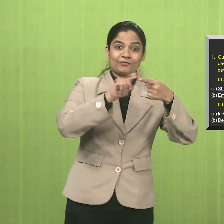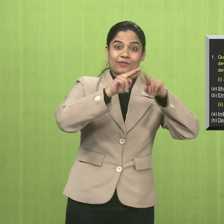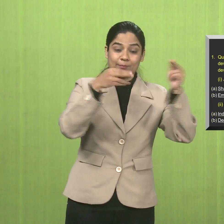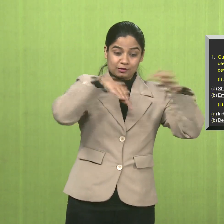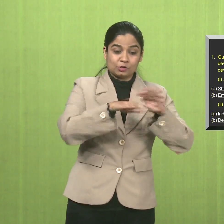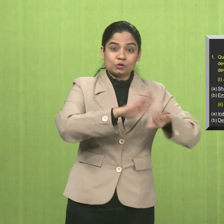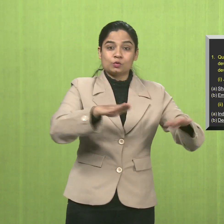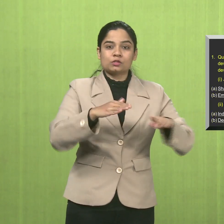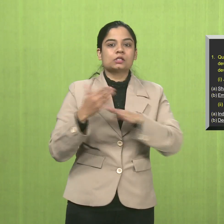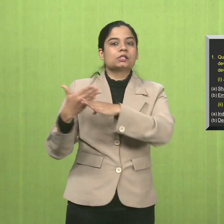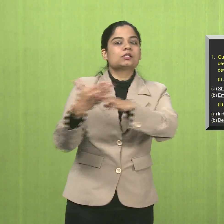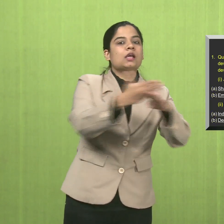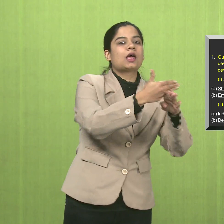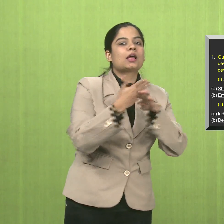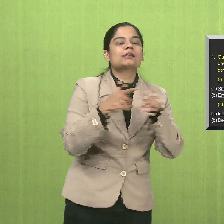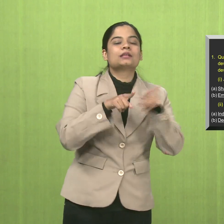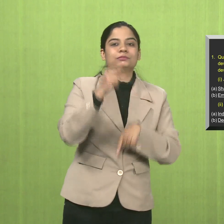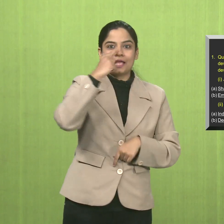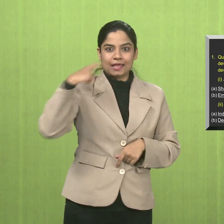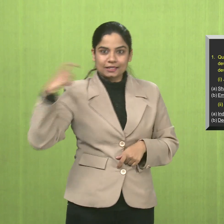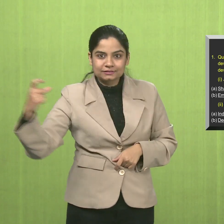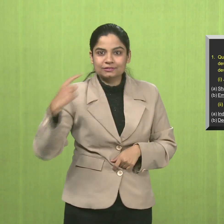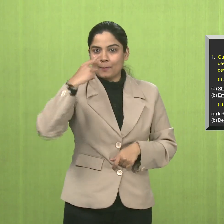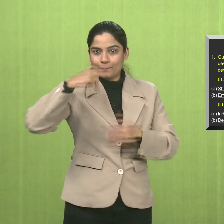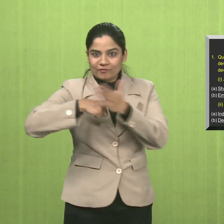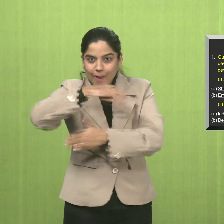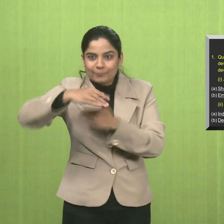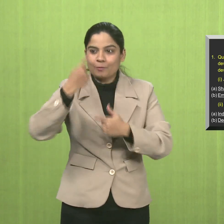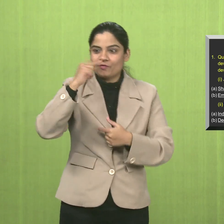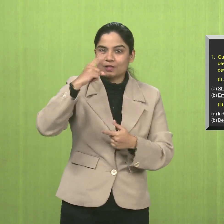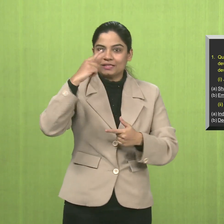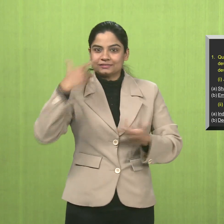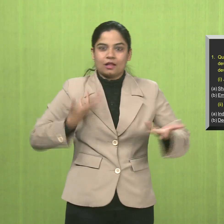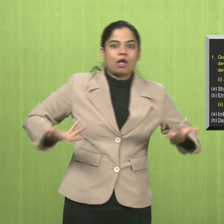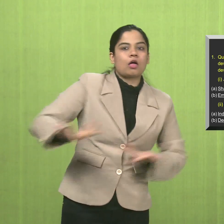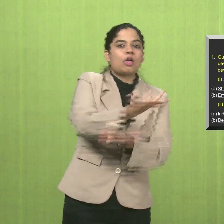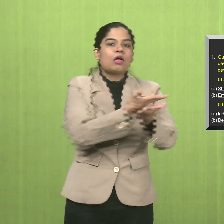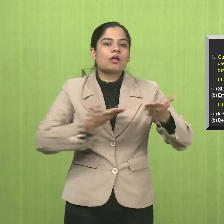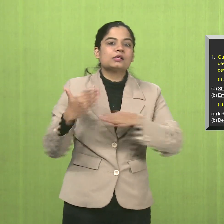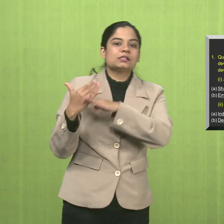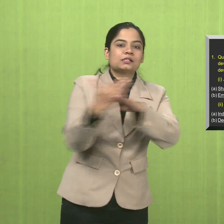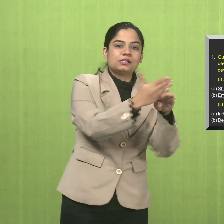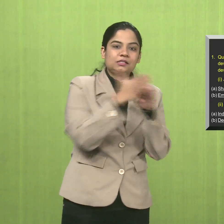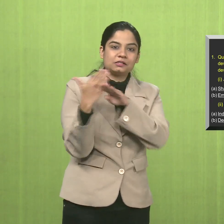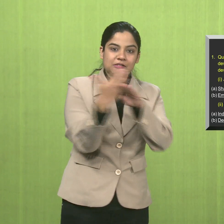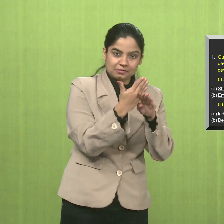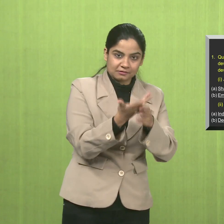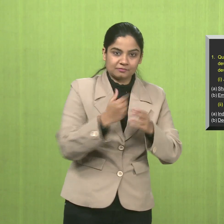family, sharing is one characteristic because they are used to living with longer duration for